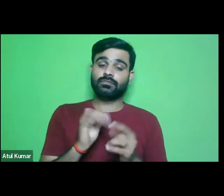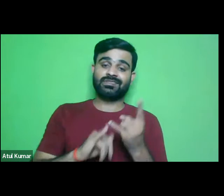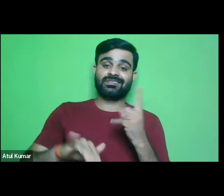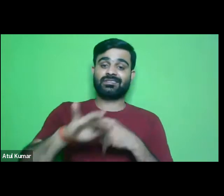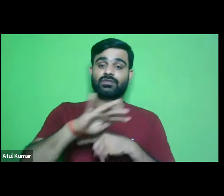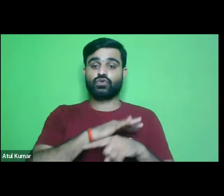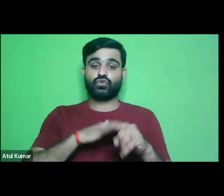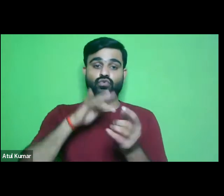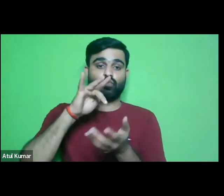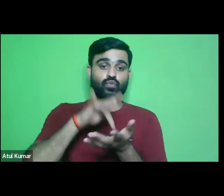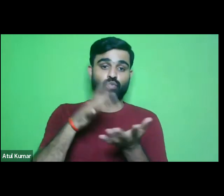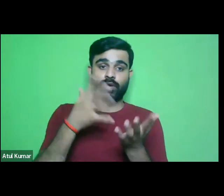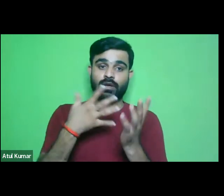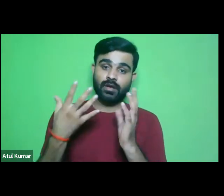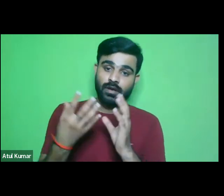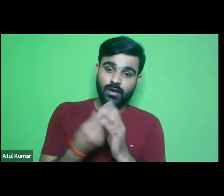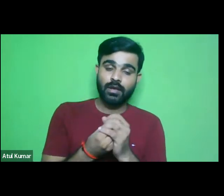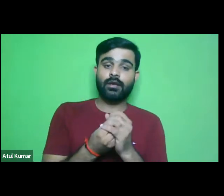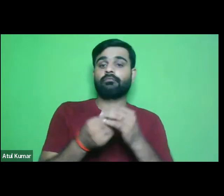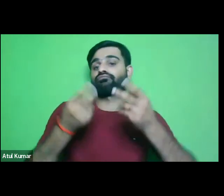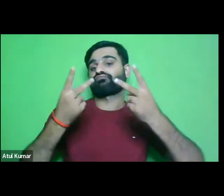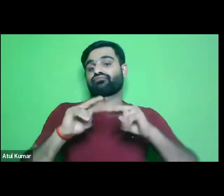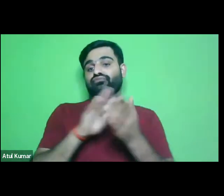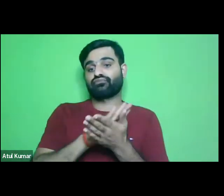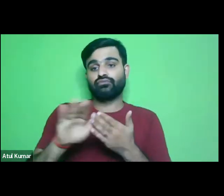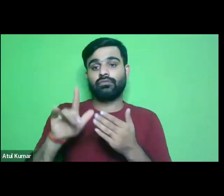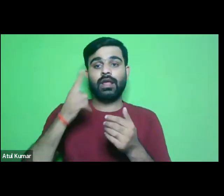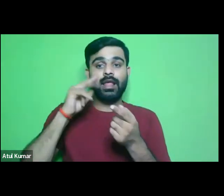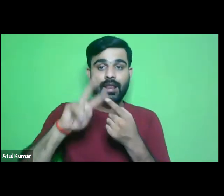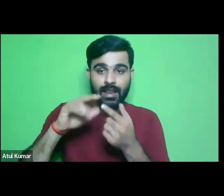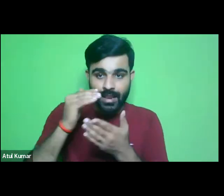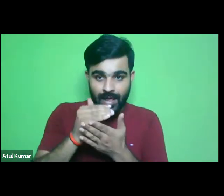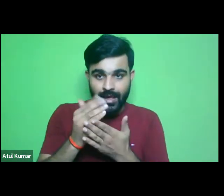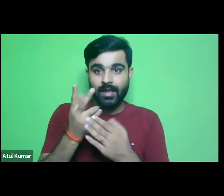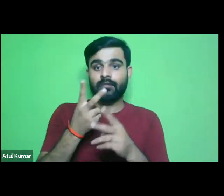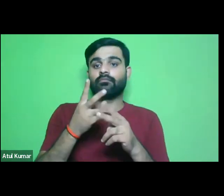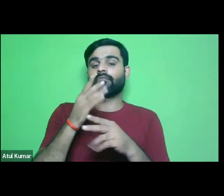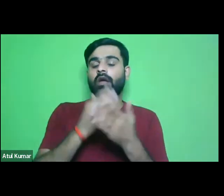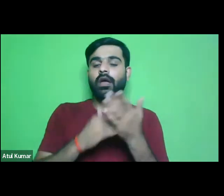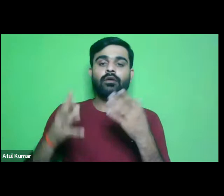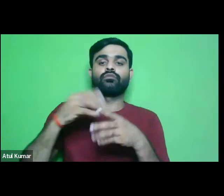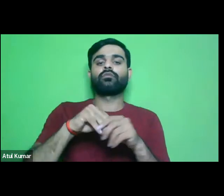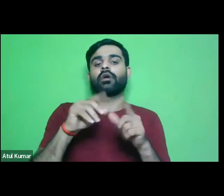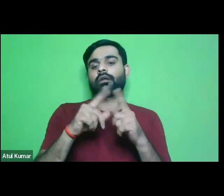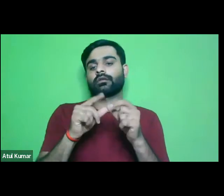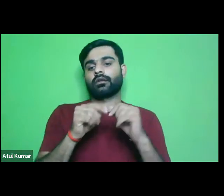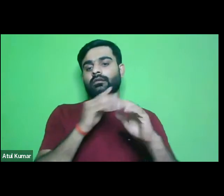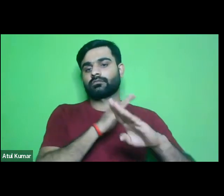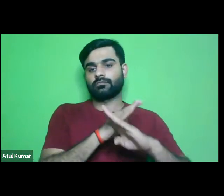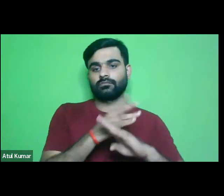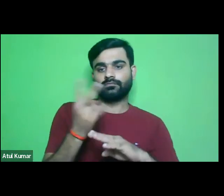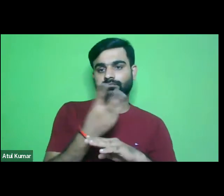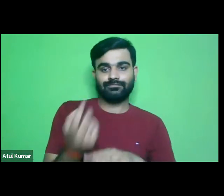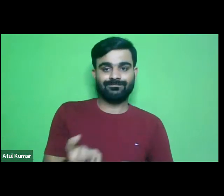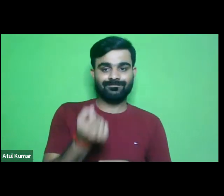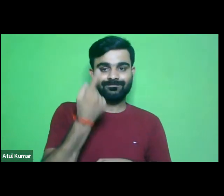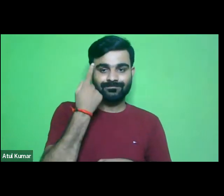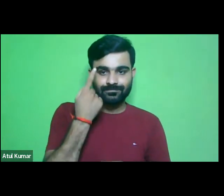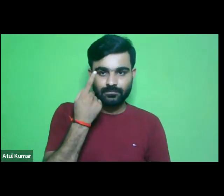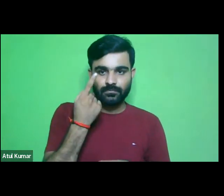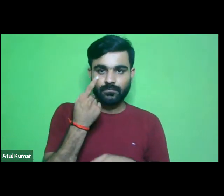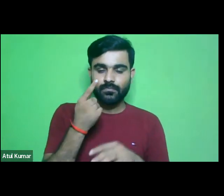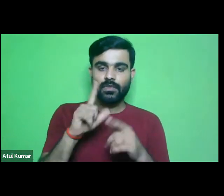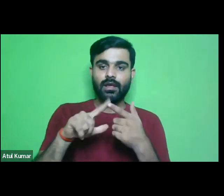situating where the entire algorithmic transparency debate lies within how privacy and data protection are both understood from a sort of